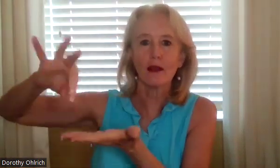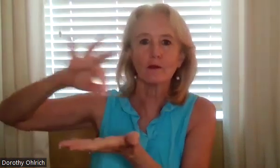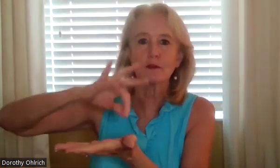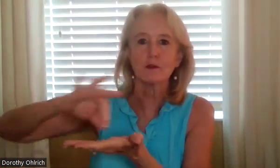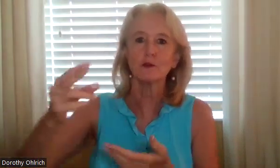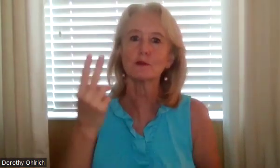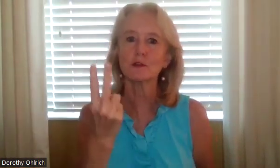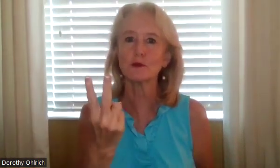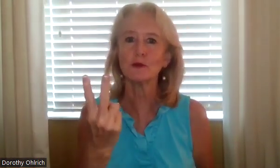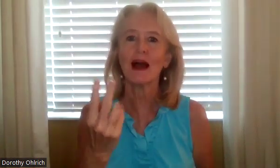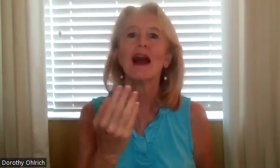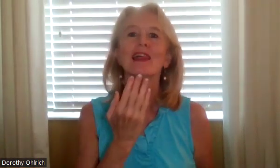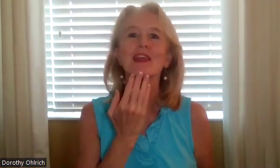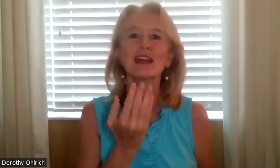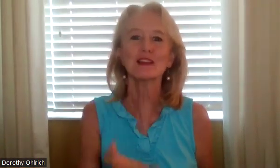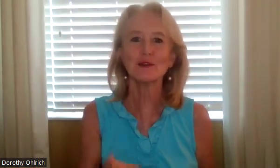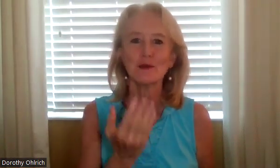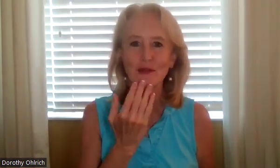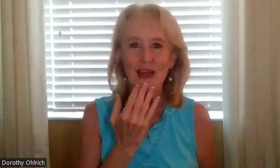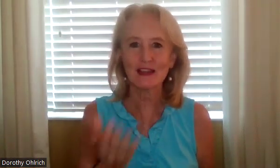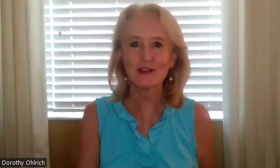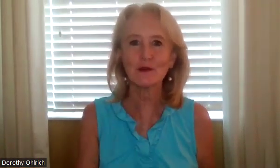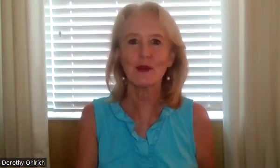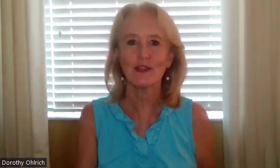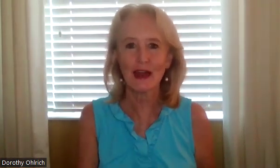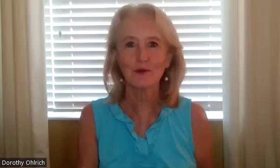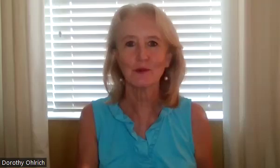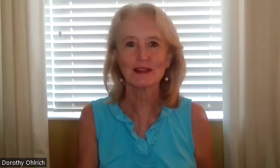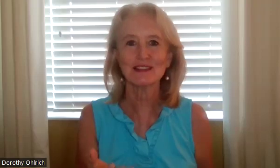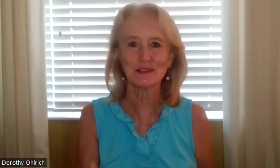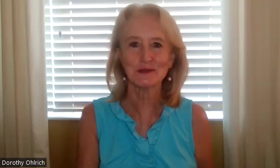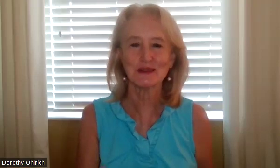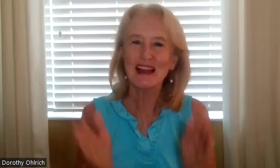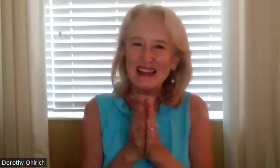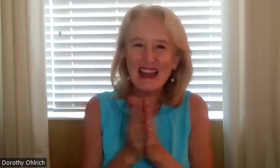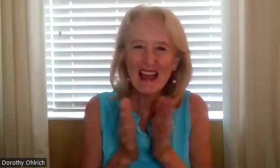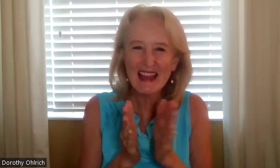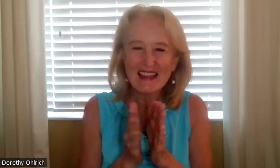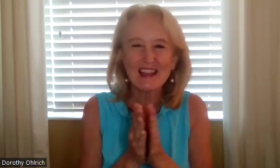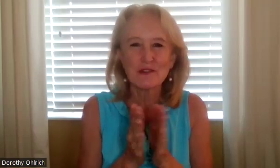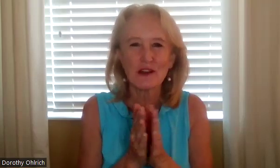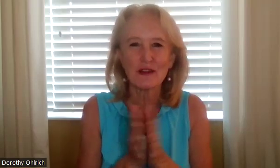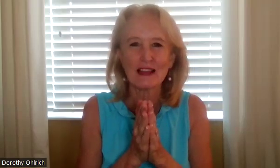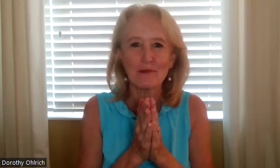count to 2. Thank you, that will do. Yay! Give yourself a clap.